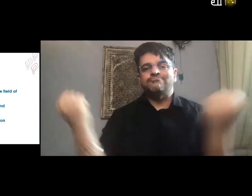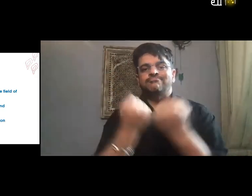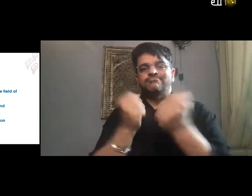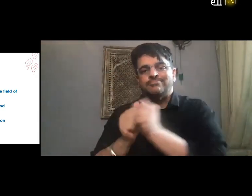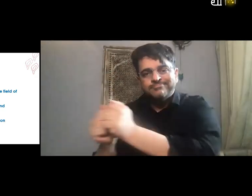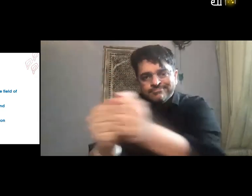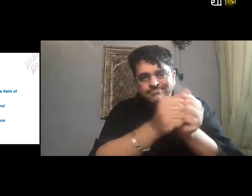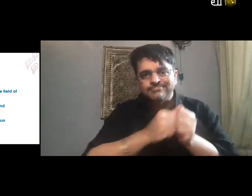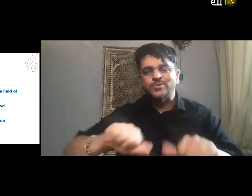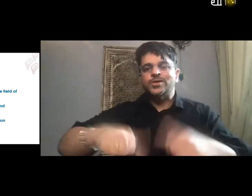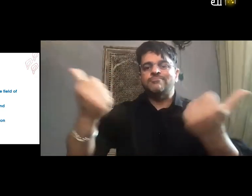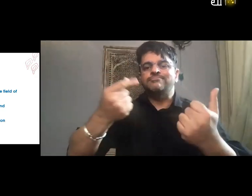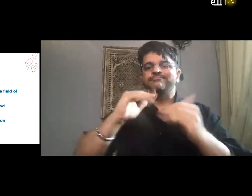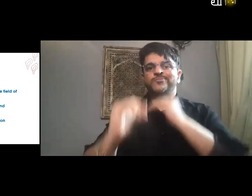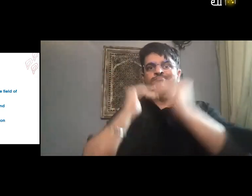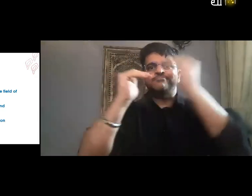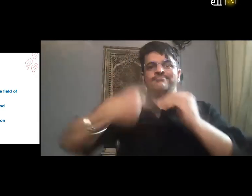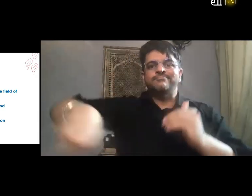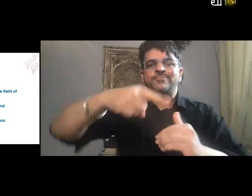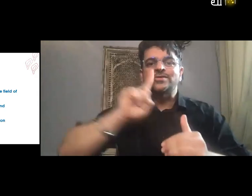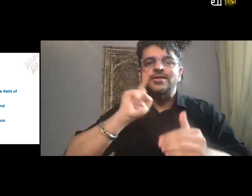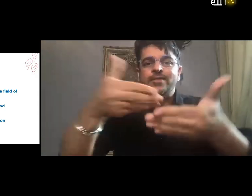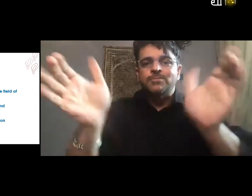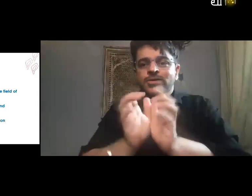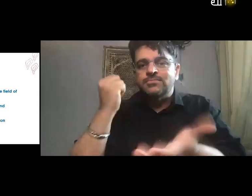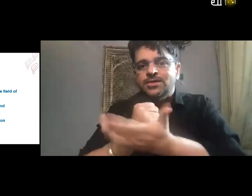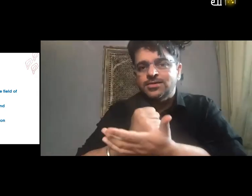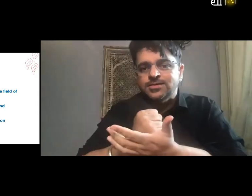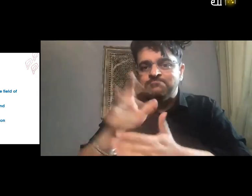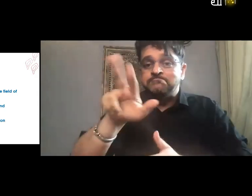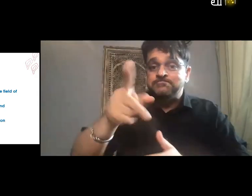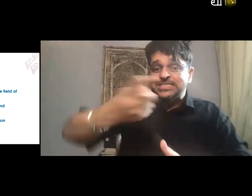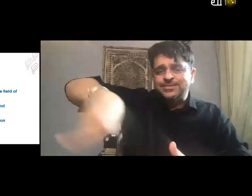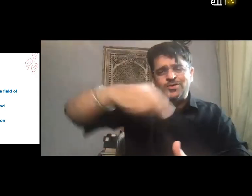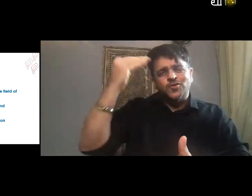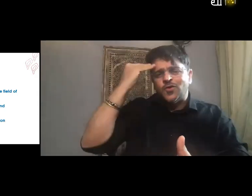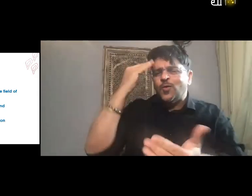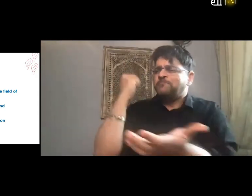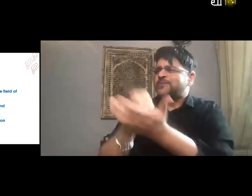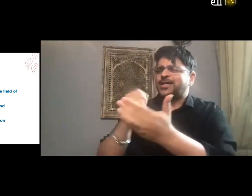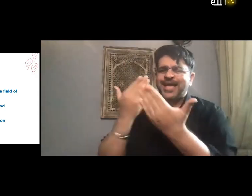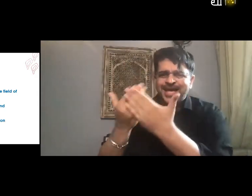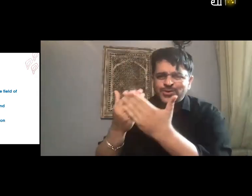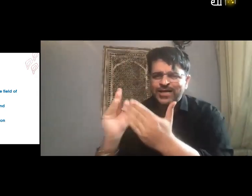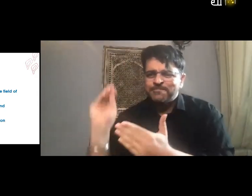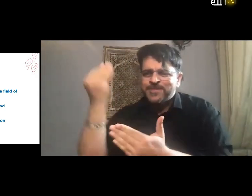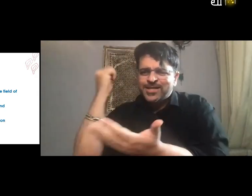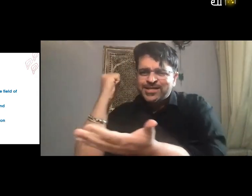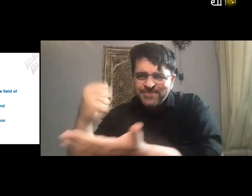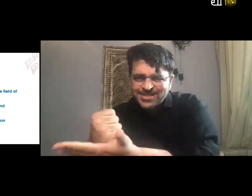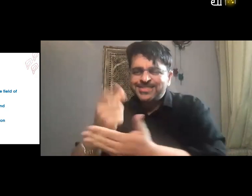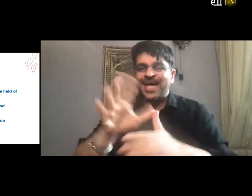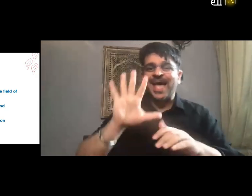is time for hustle. It's time to work together for the real upliftment of the deaf community. We already know